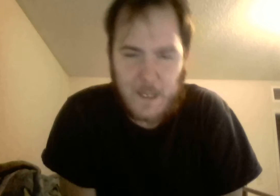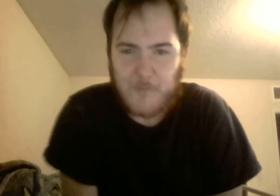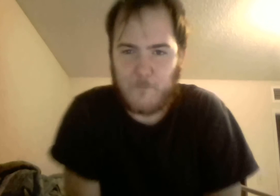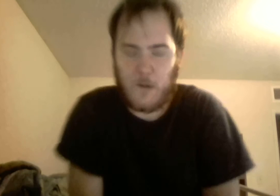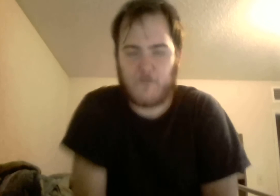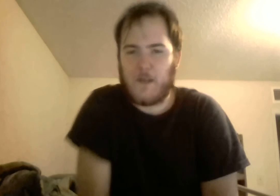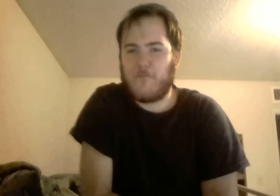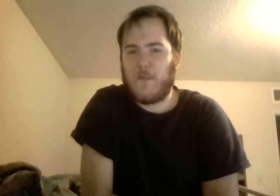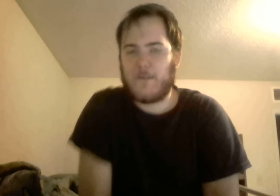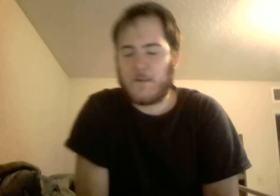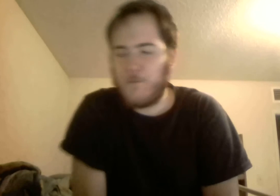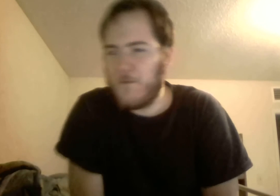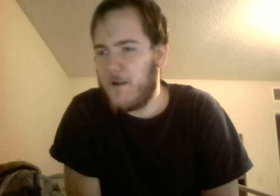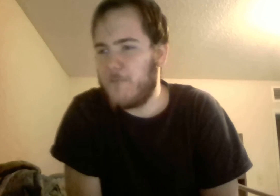Again, Butterfly Effect, I suppose.